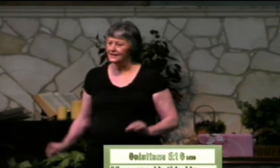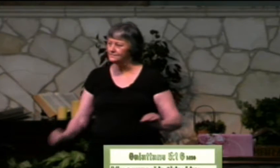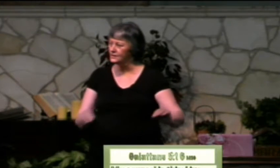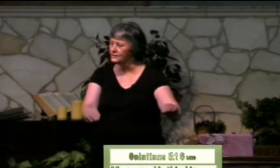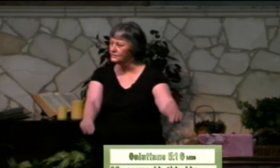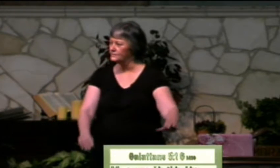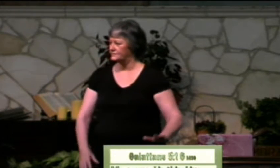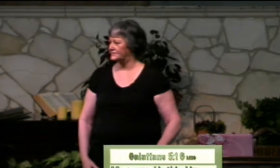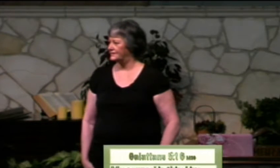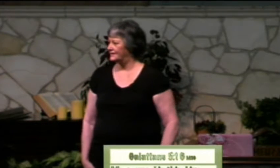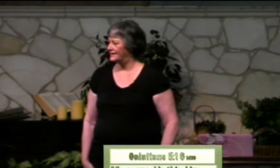It moves.